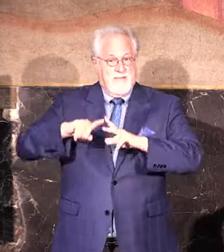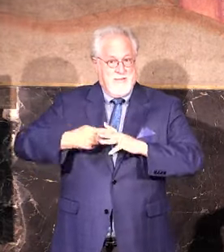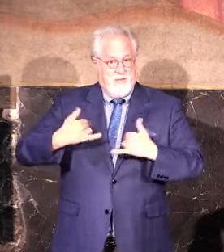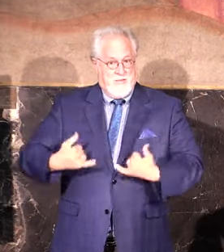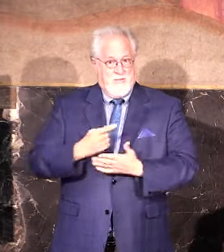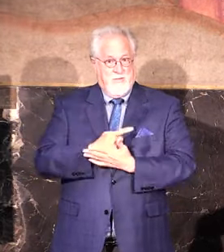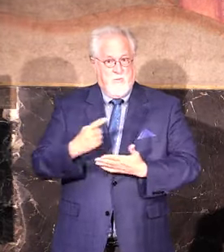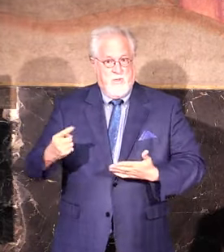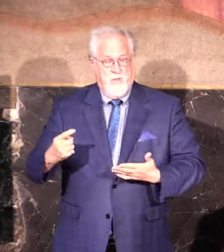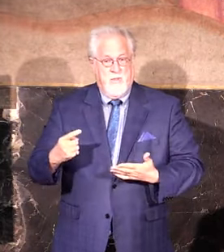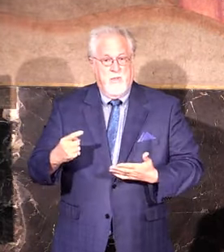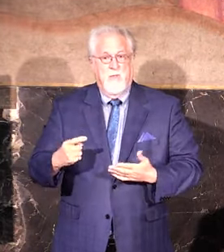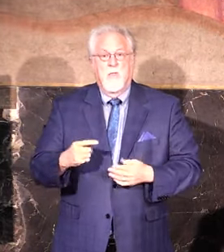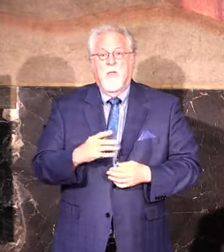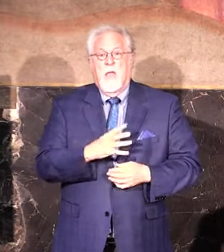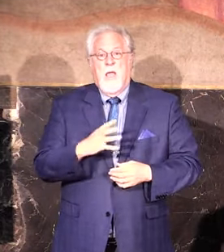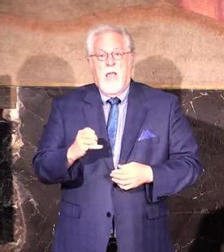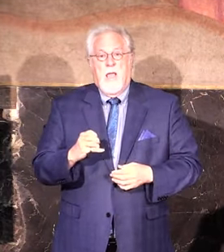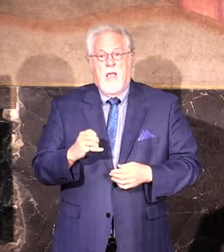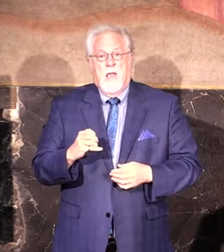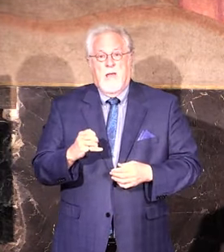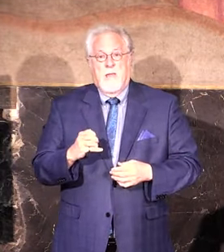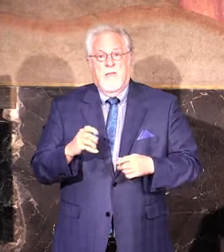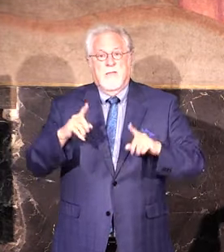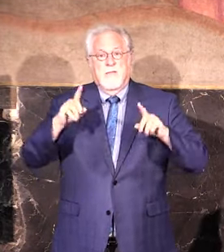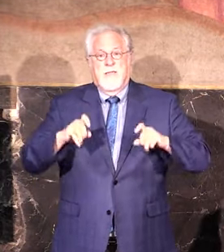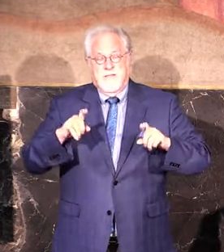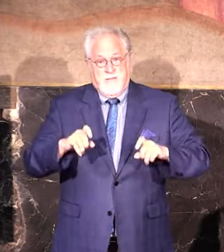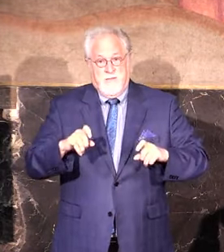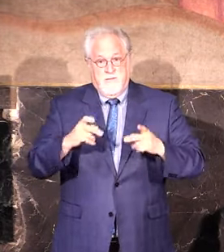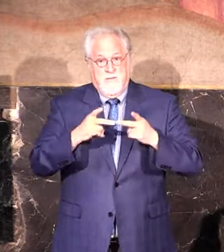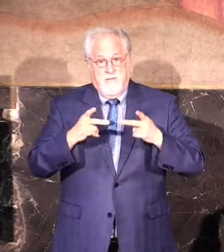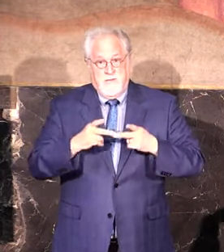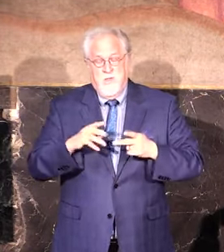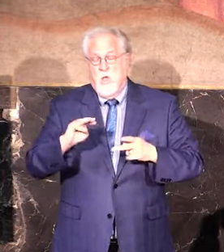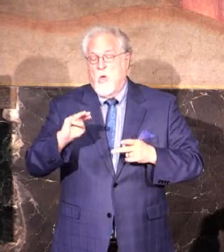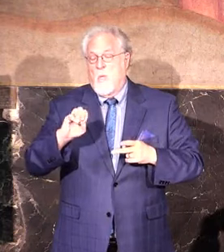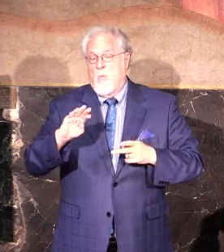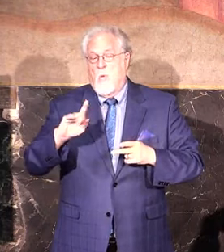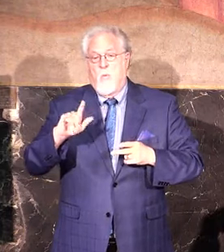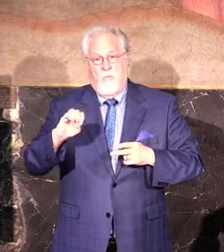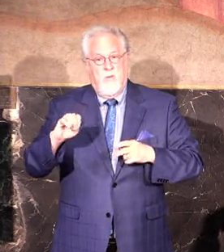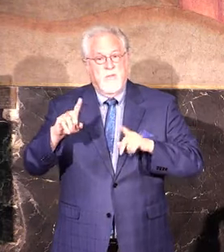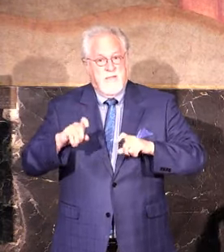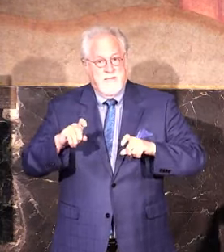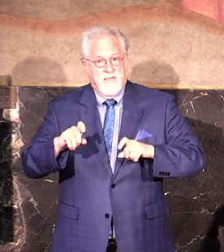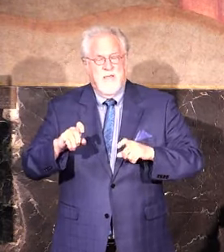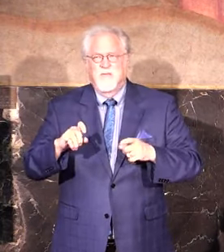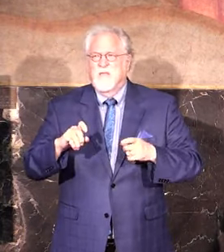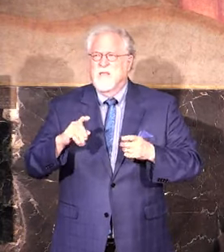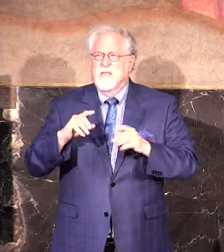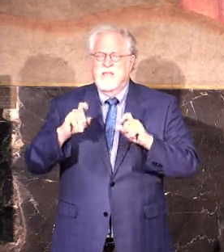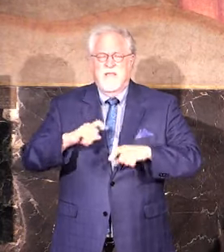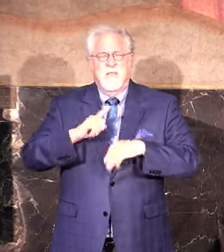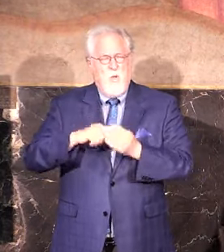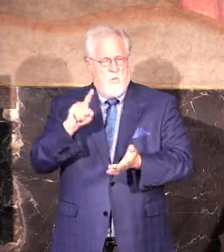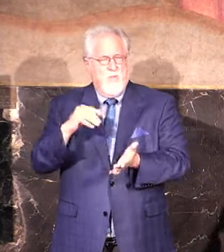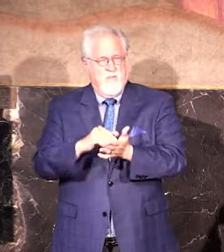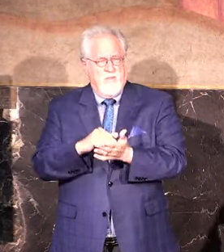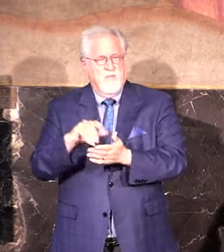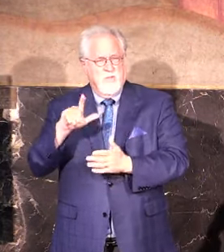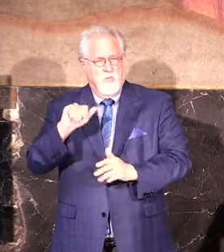week. And these testing sites, these mobile testing sites, tested right at 1,000 Louisianans